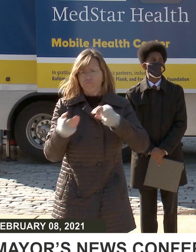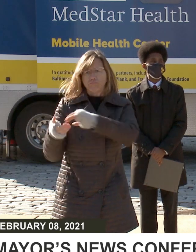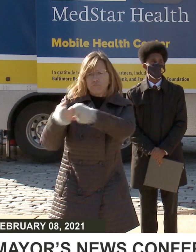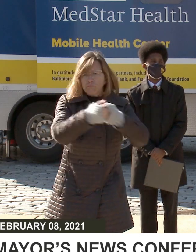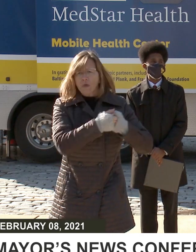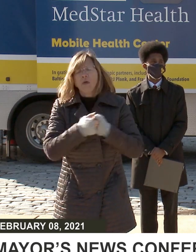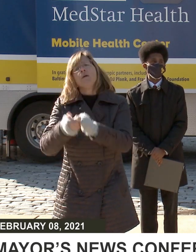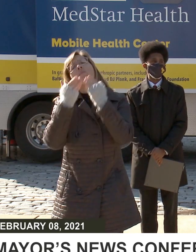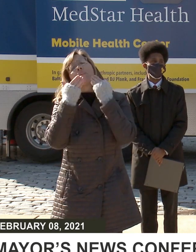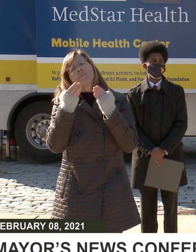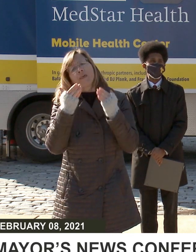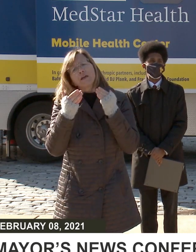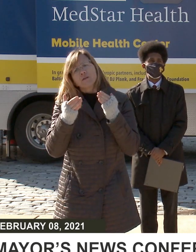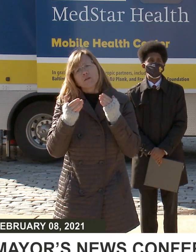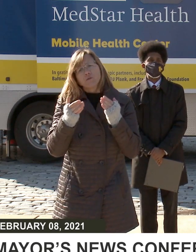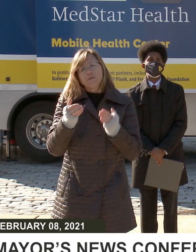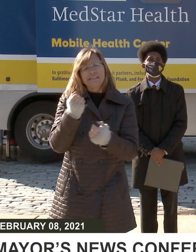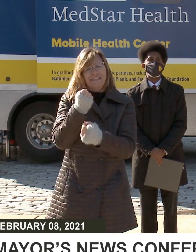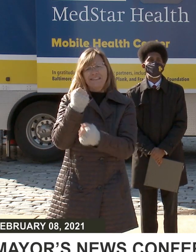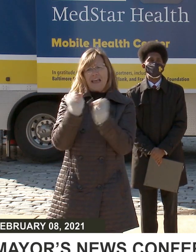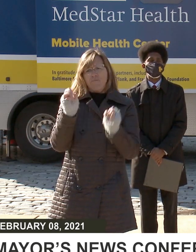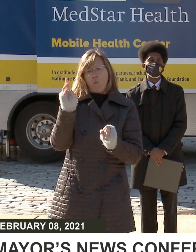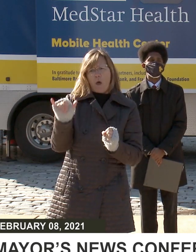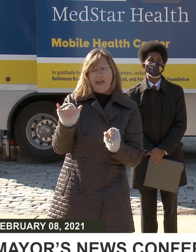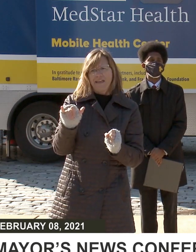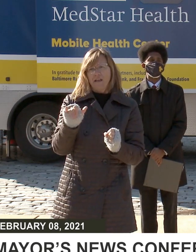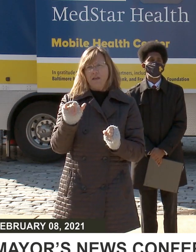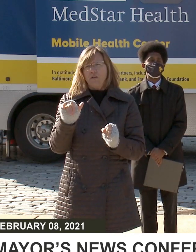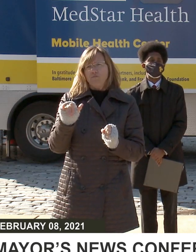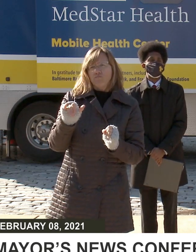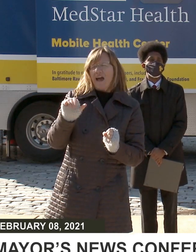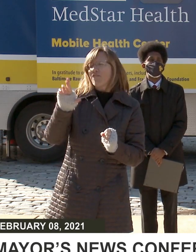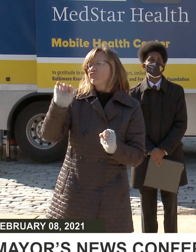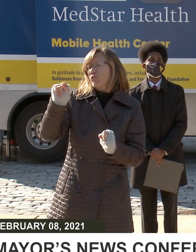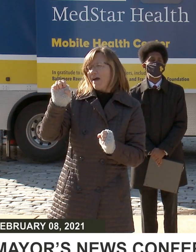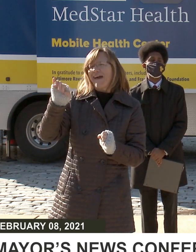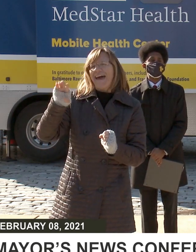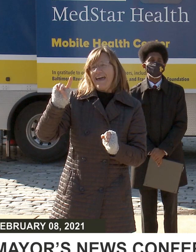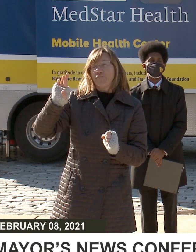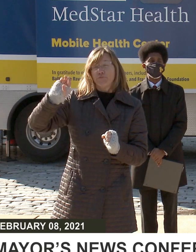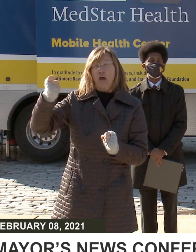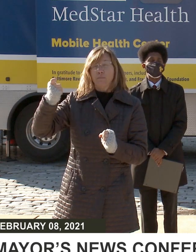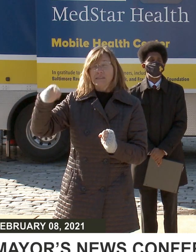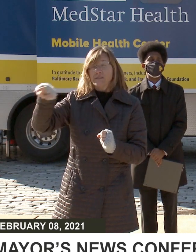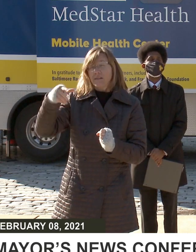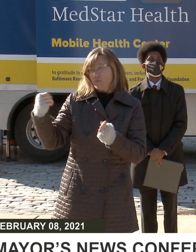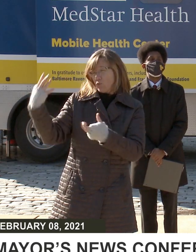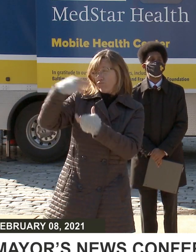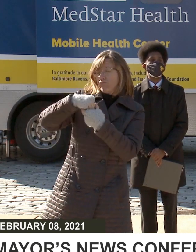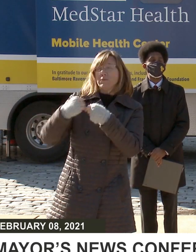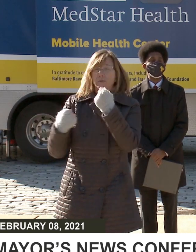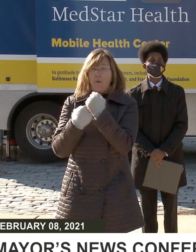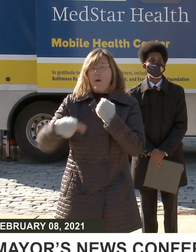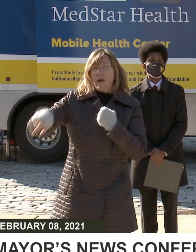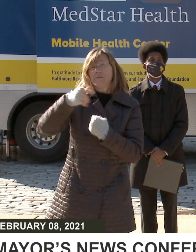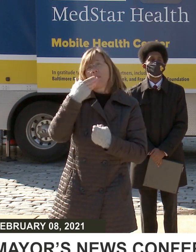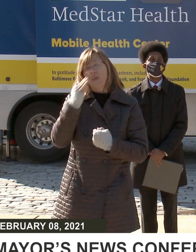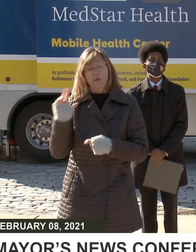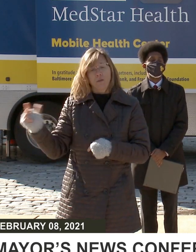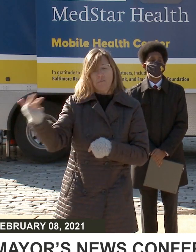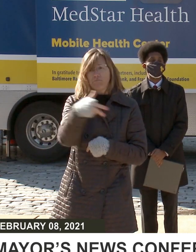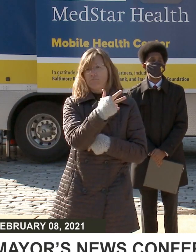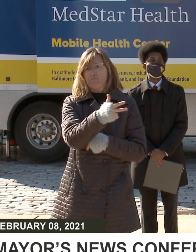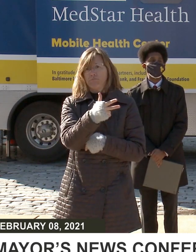Aid, our pharmacy partners who are also assisting with this collaboration. These mobile clinics are designed to bring education and